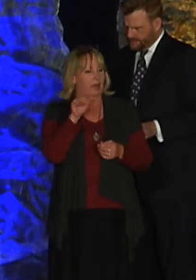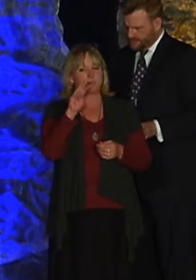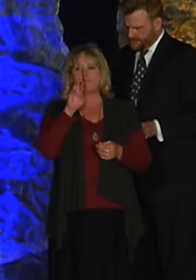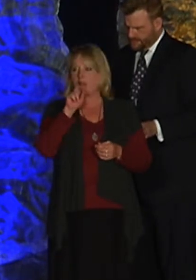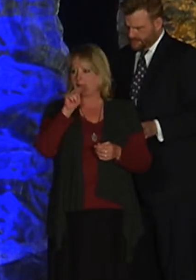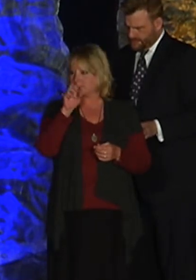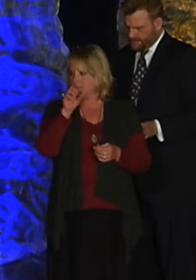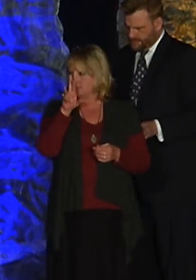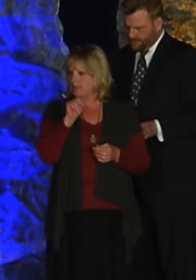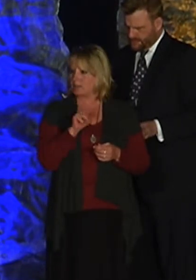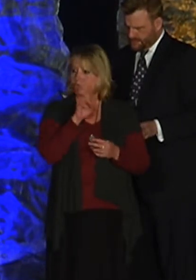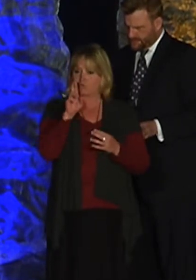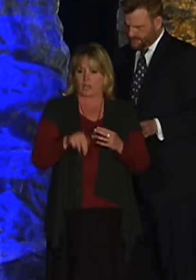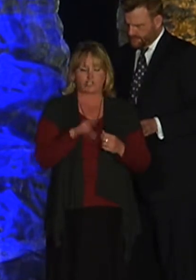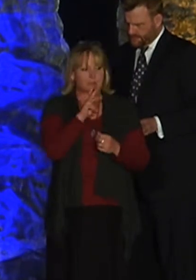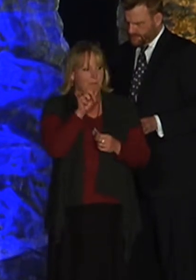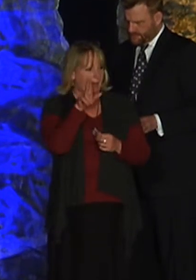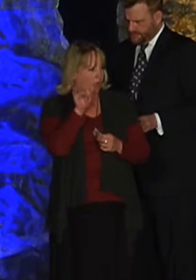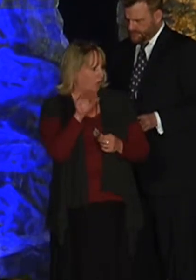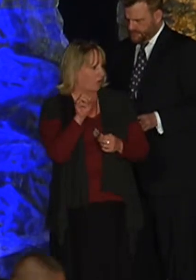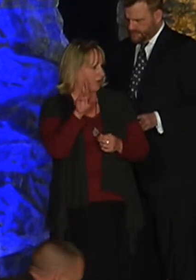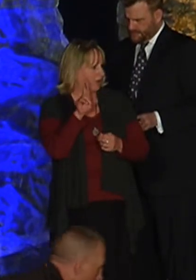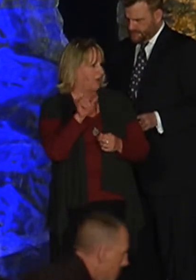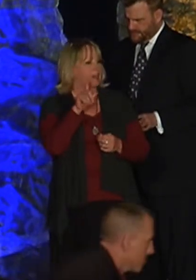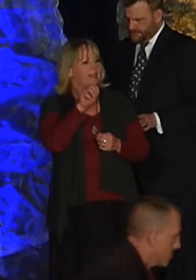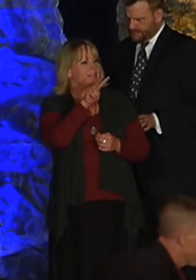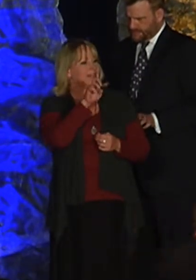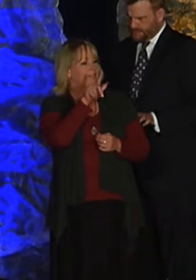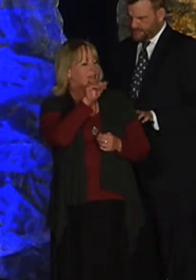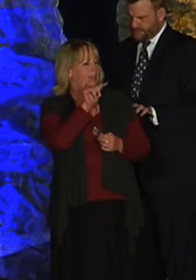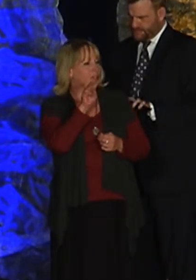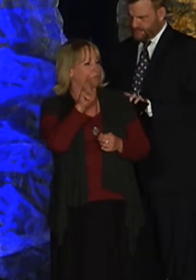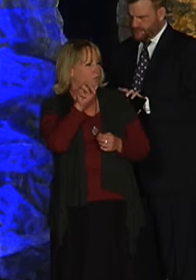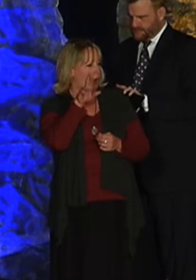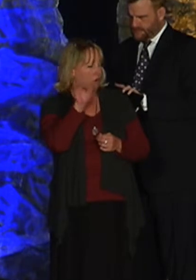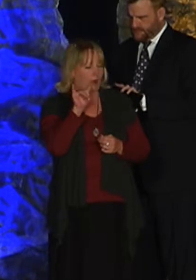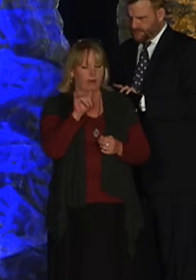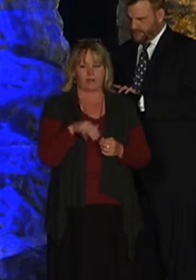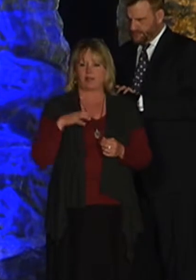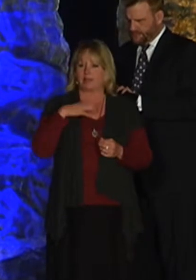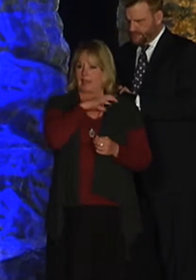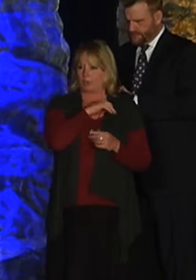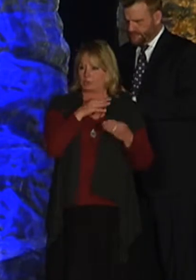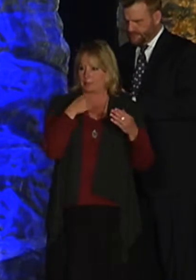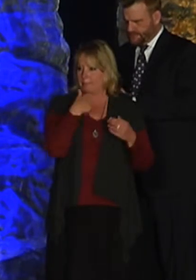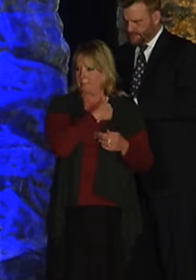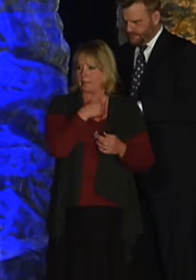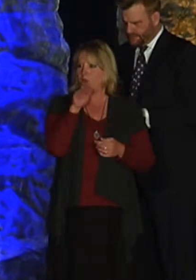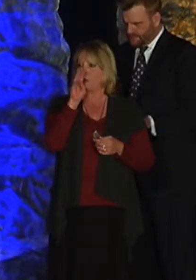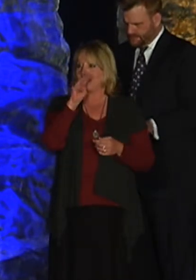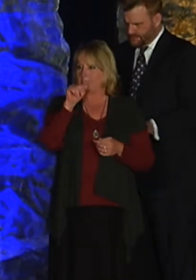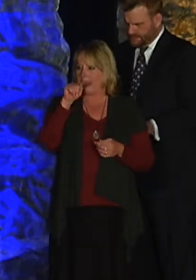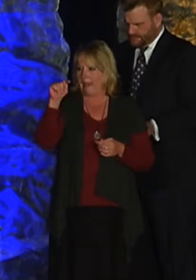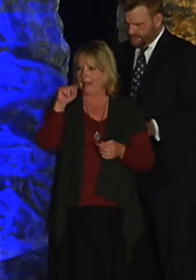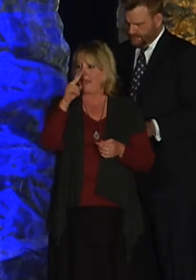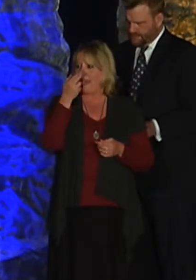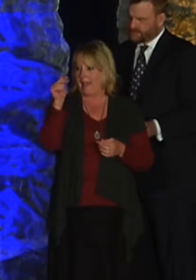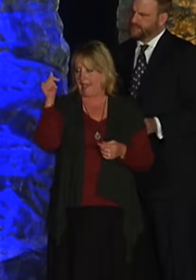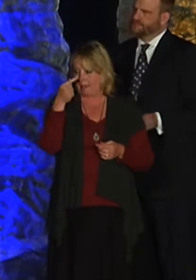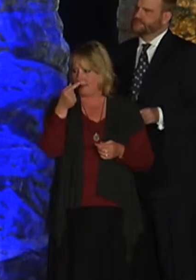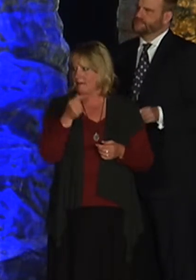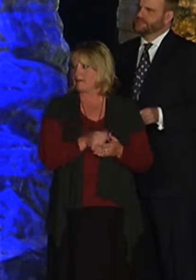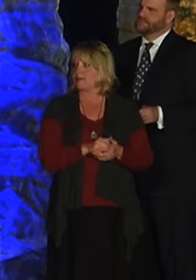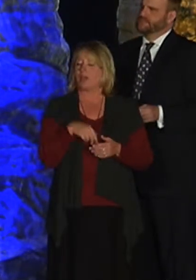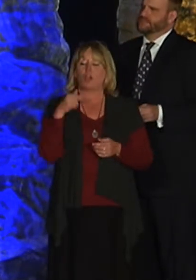Rochester Mayor Lovely Warren, Rochester City Council Member at Large Matthew Haig,